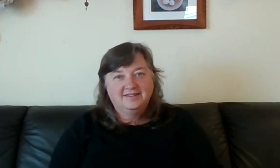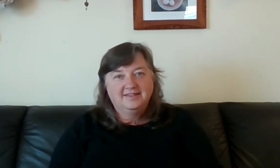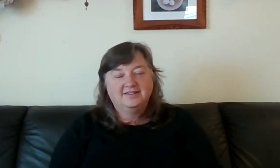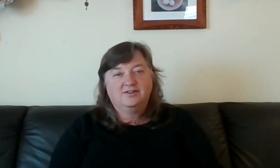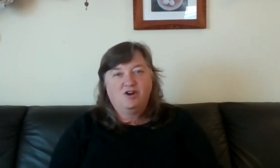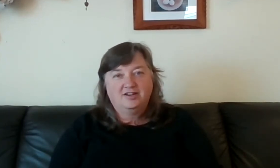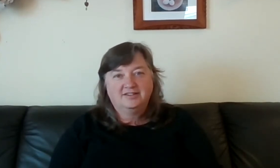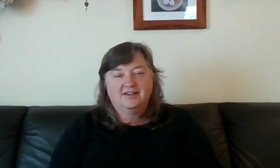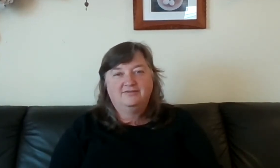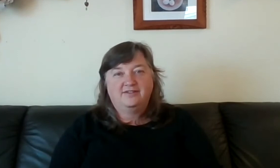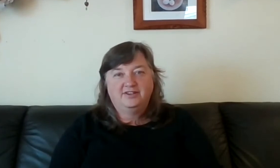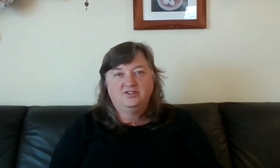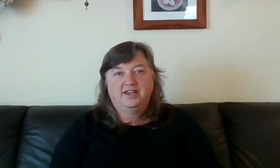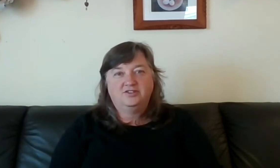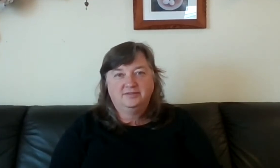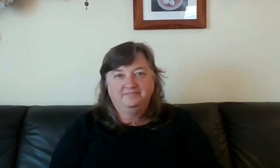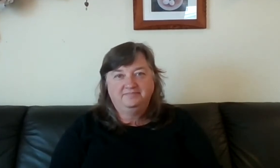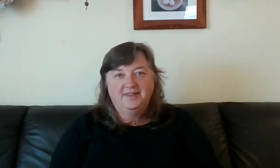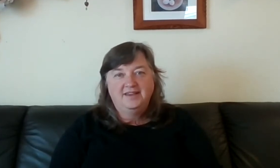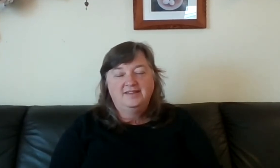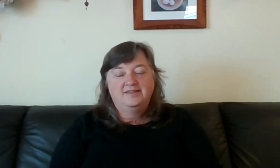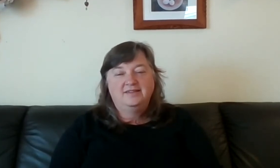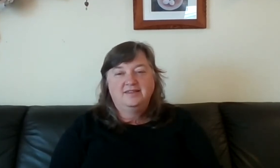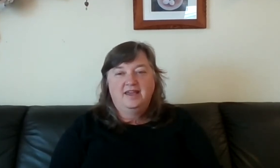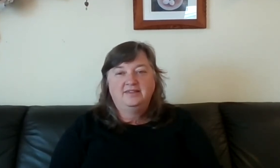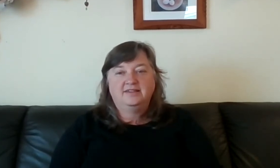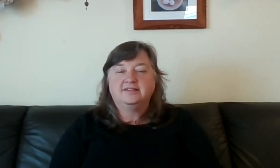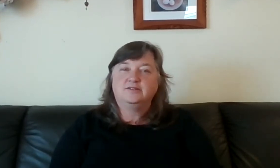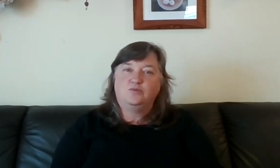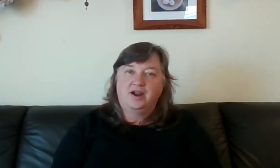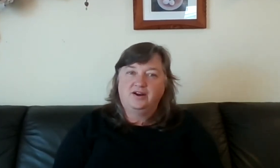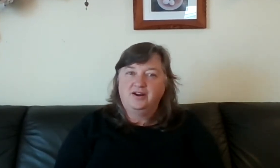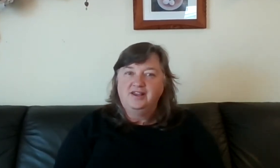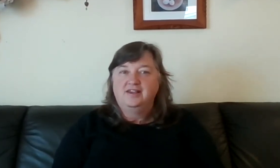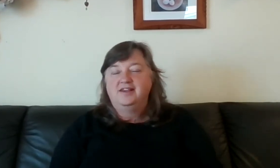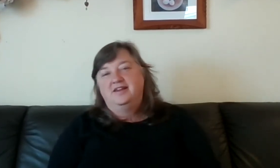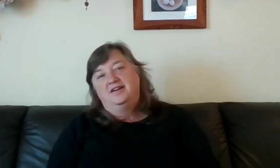is the crux of deaf education. And this is where